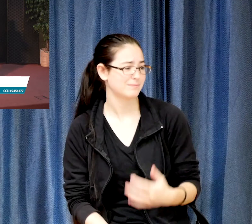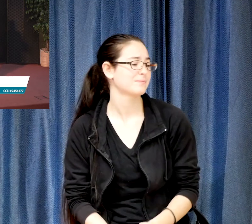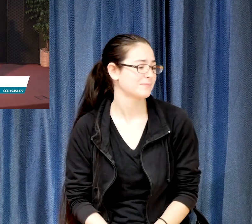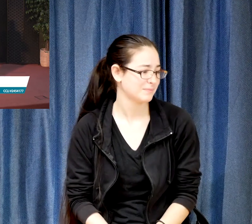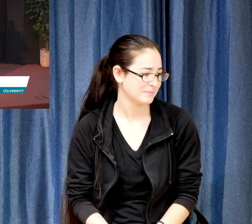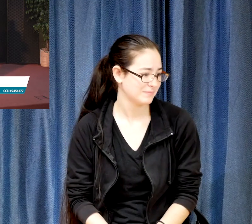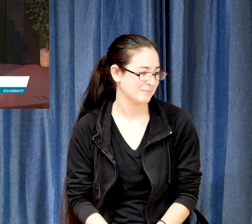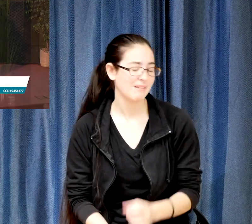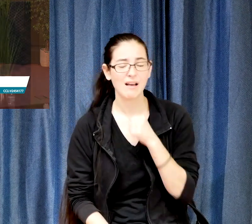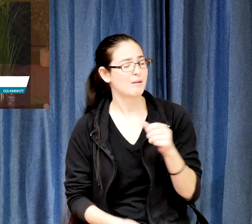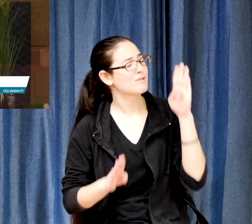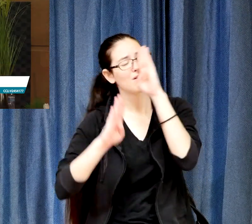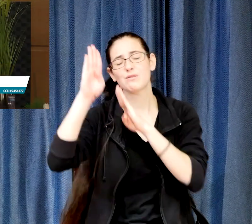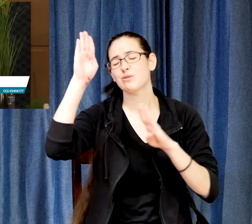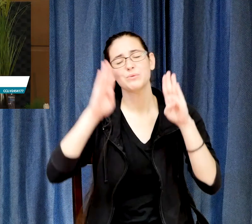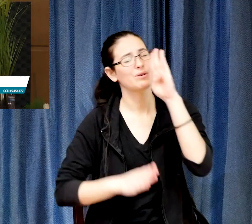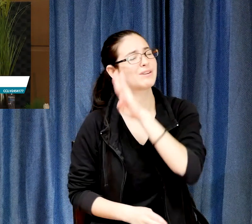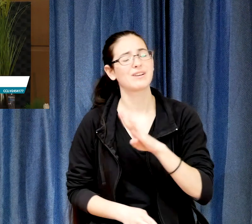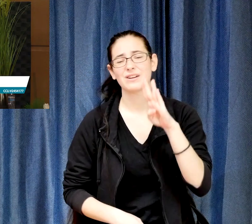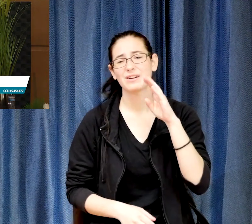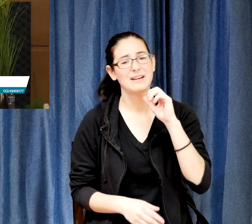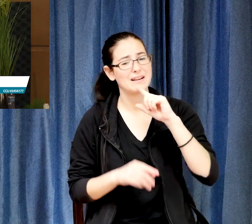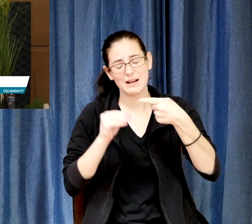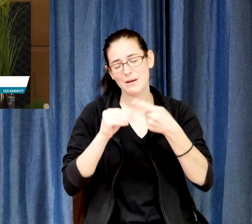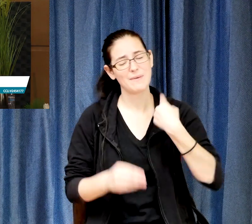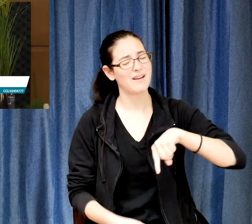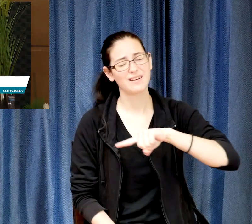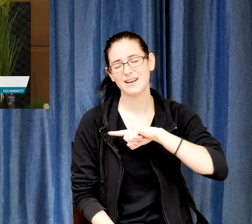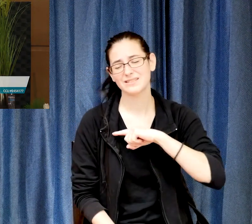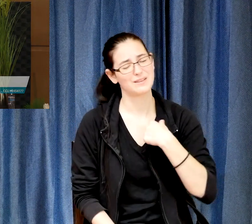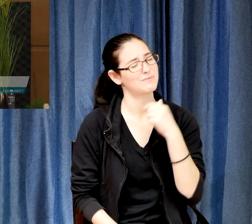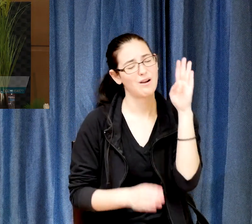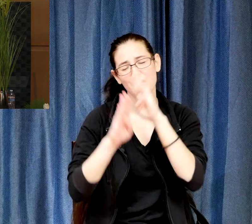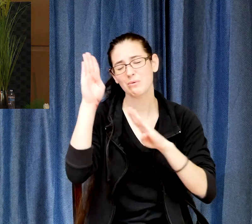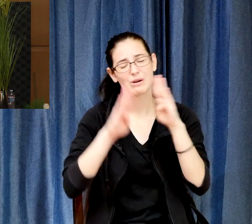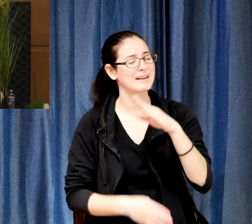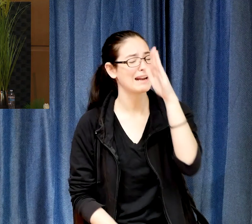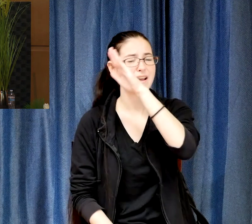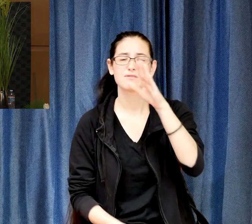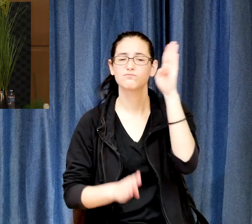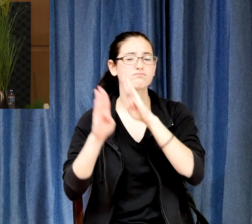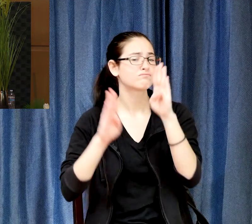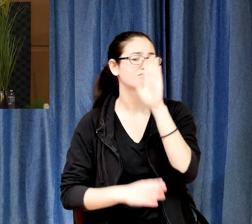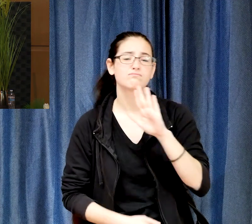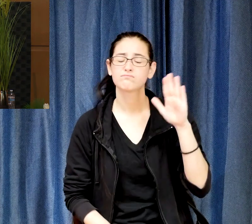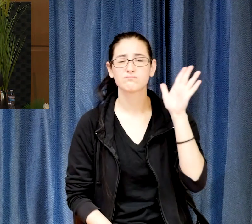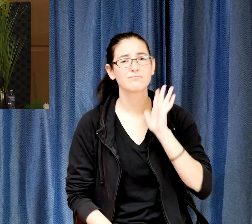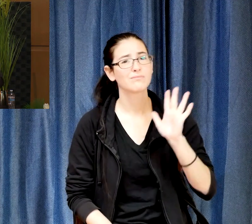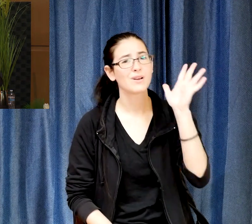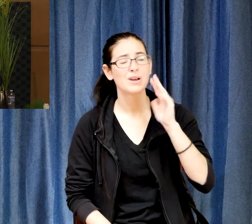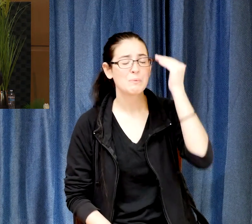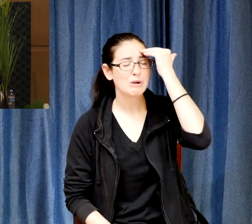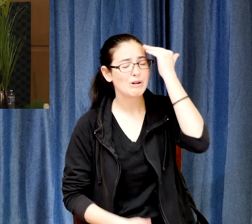But I'm not worried about us, and I've never been. We know how the